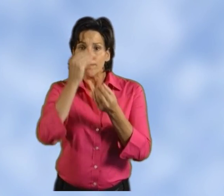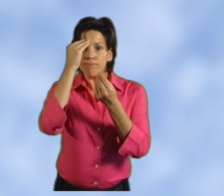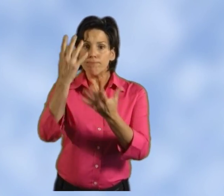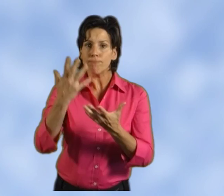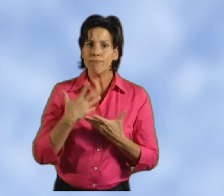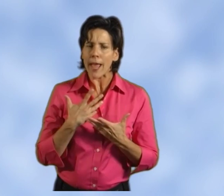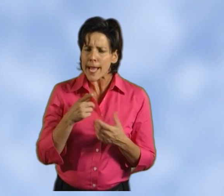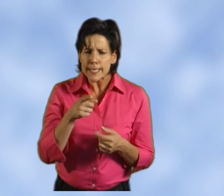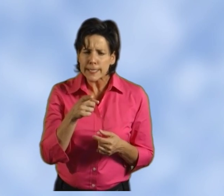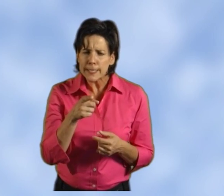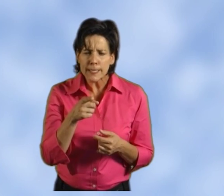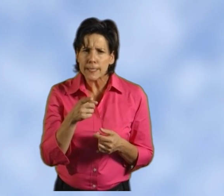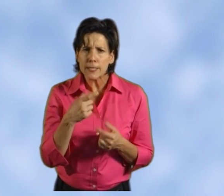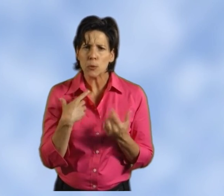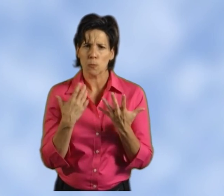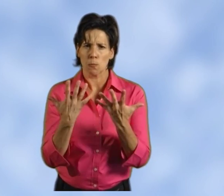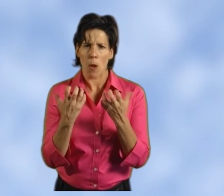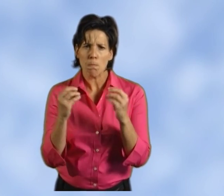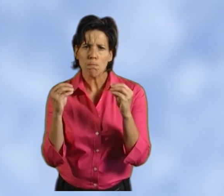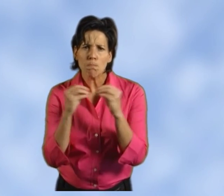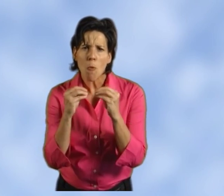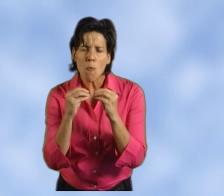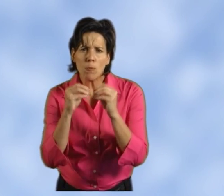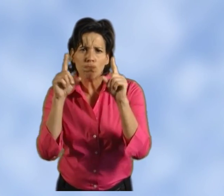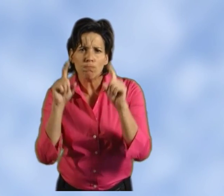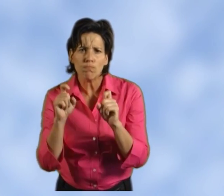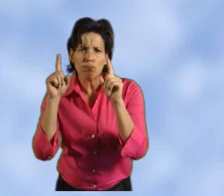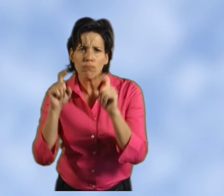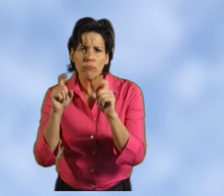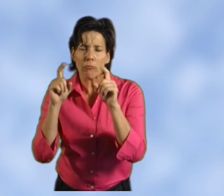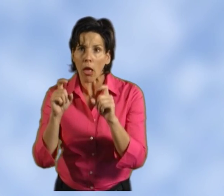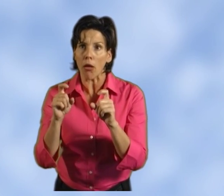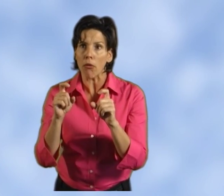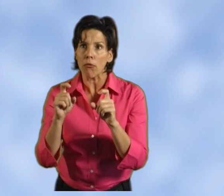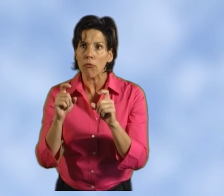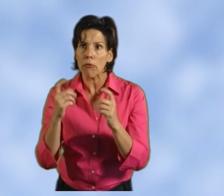the doctor would like us to have more tests.